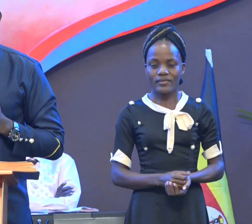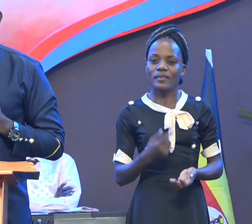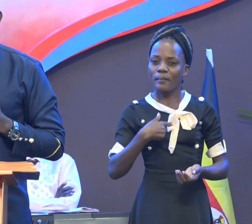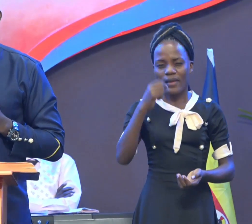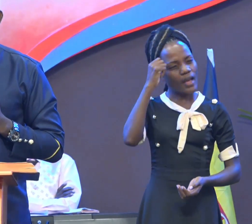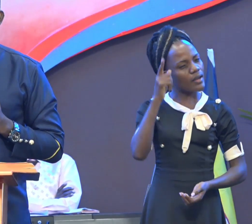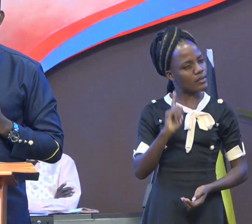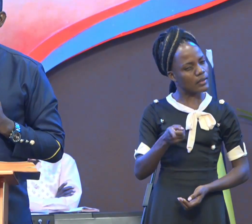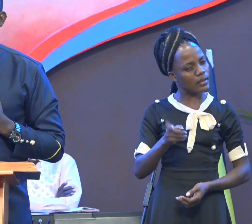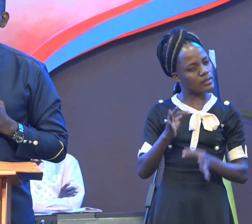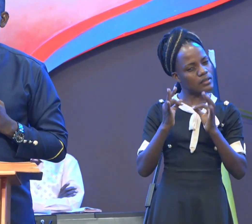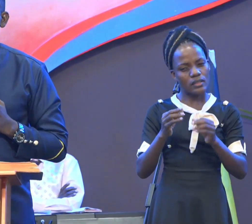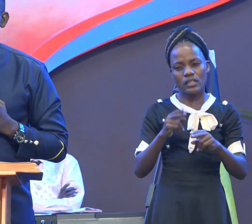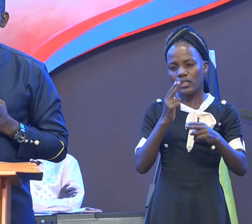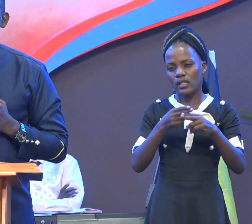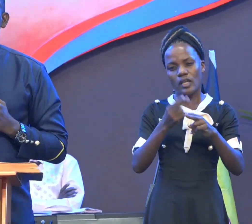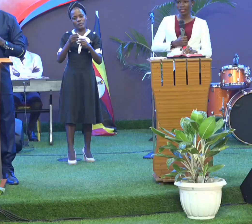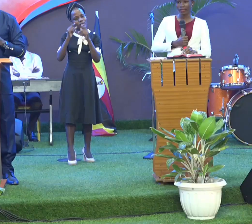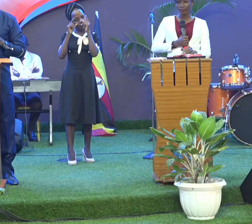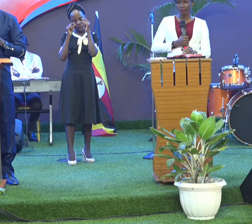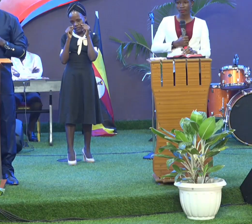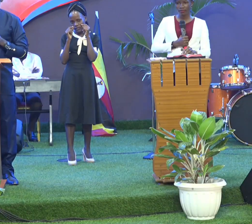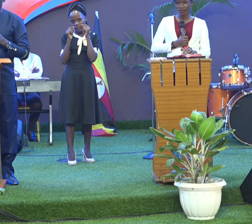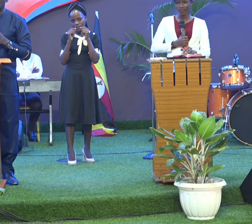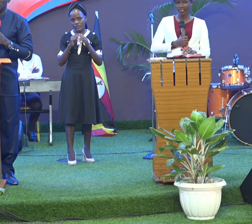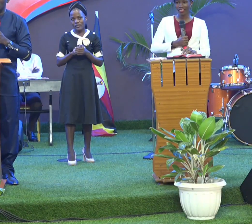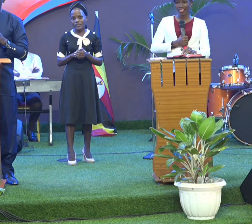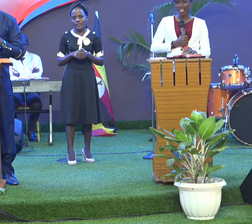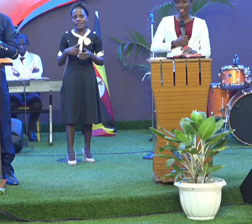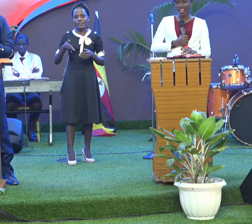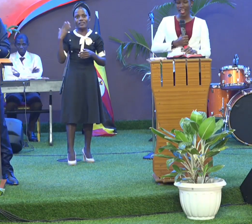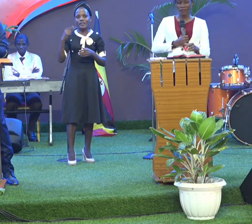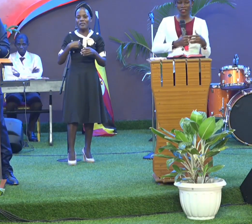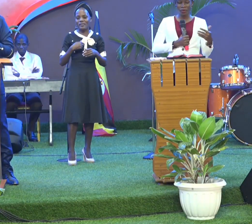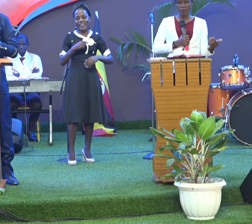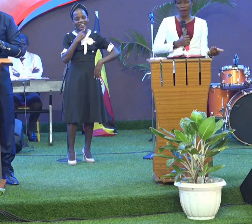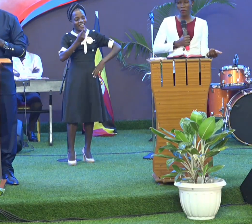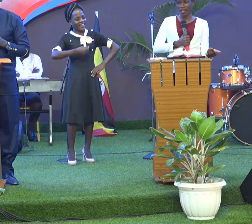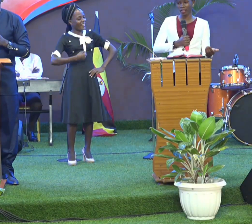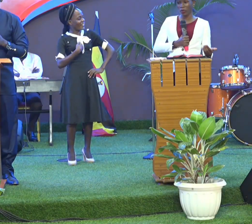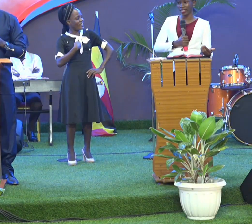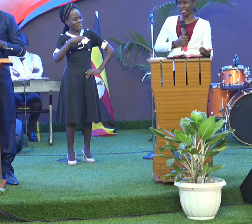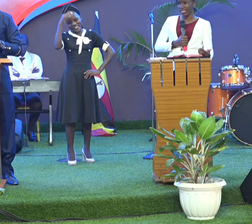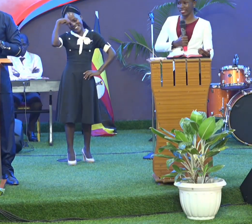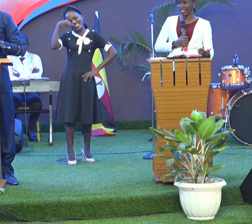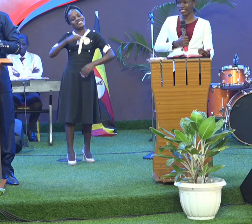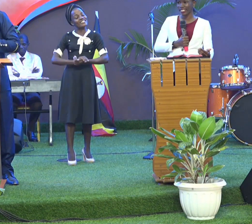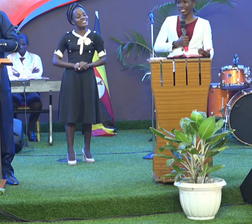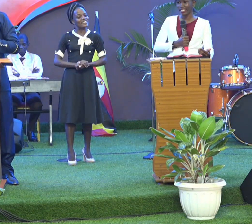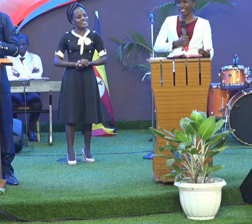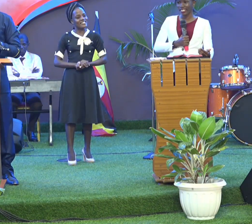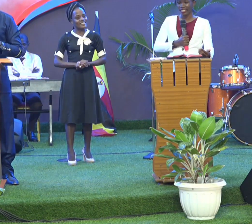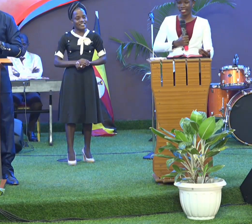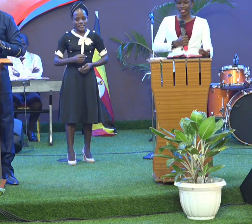And I knew that the thing, I first thought I'm wise towards it.